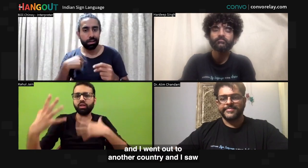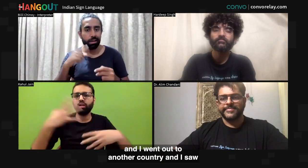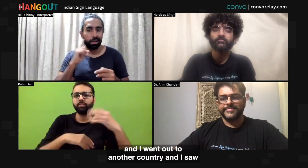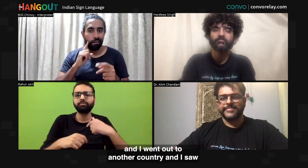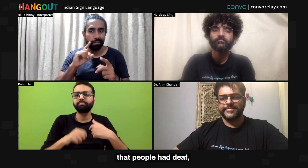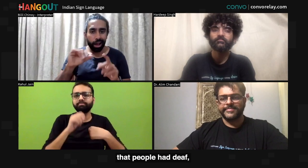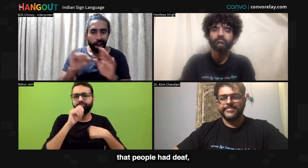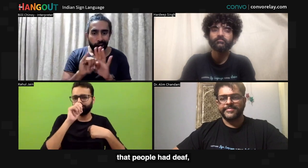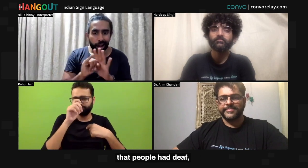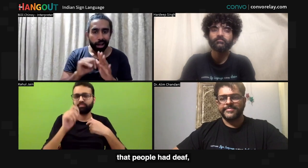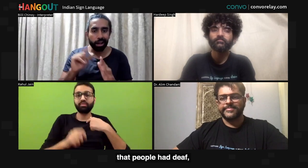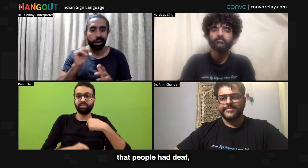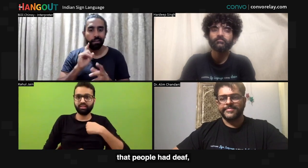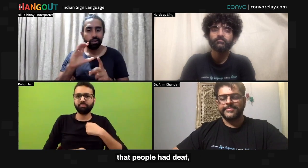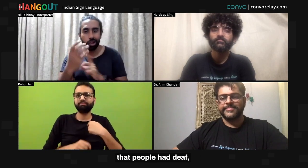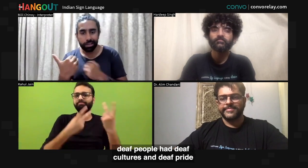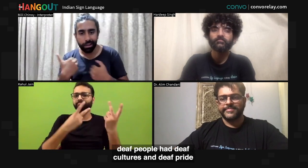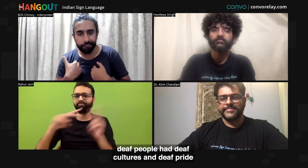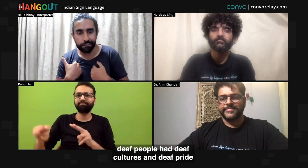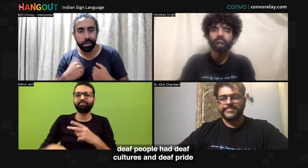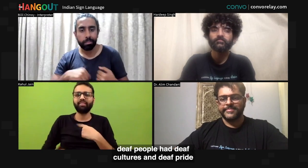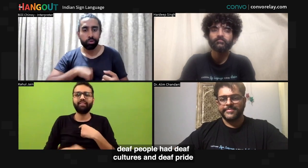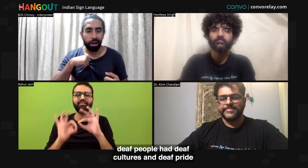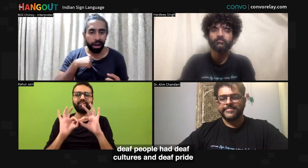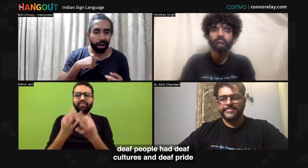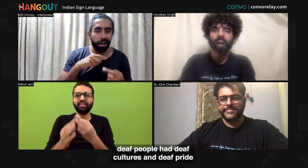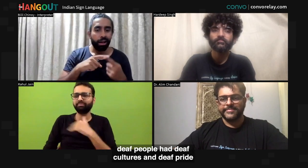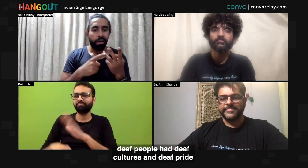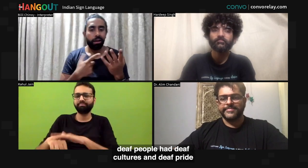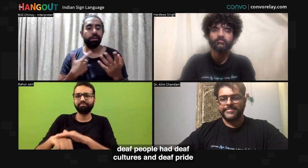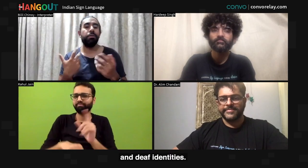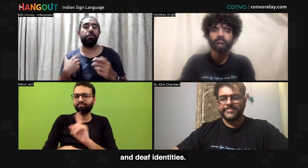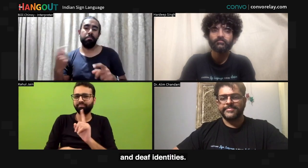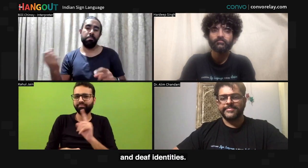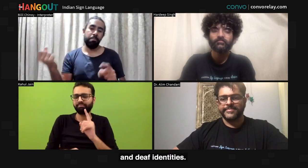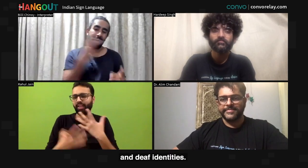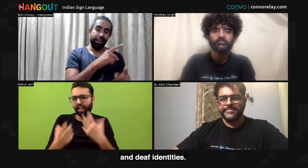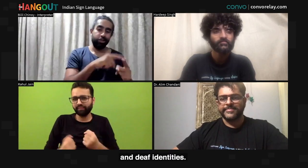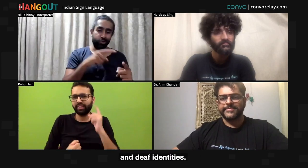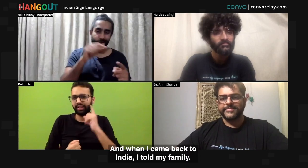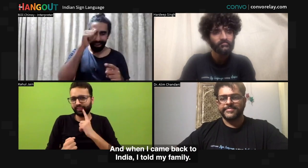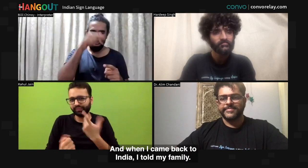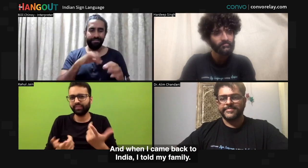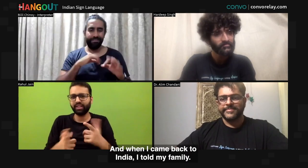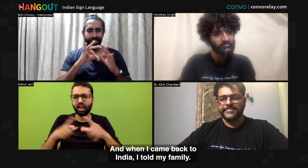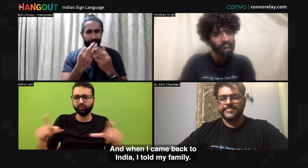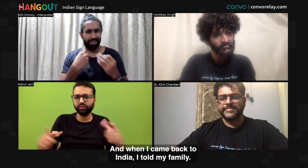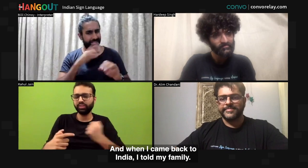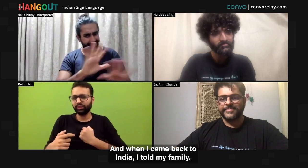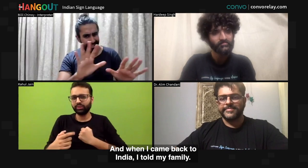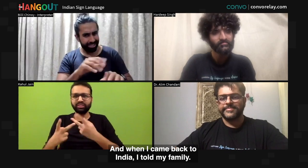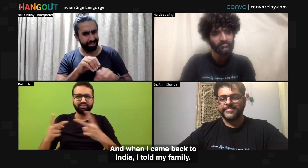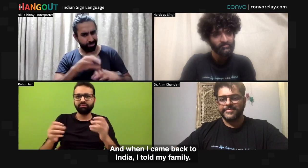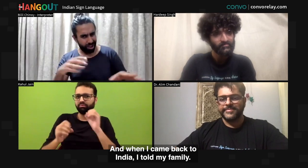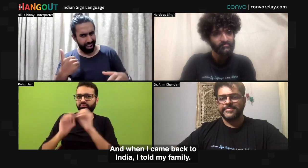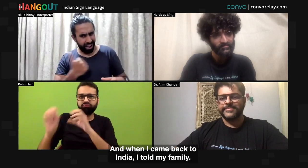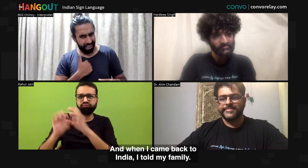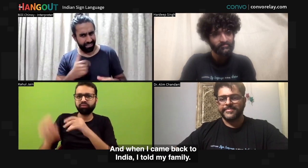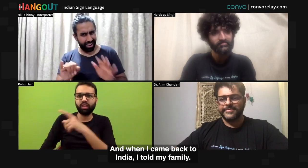and I saw that, uh, people had deaf, deaf people had deaf cultures and deaf pride and deaf identities. And when I came back to India, I told my family,